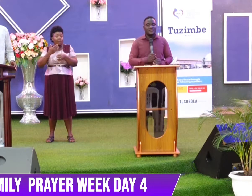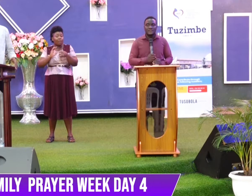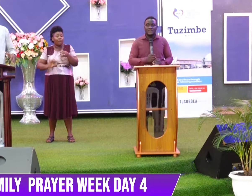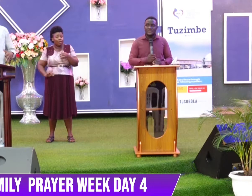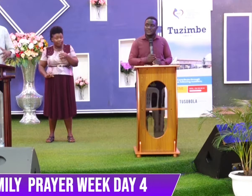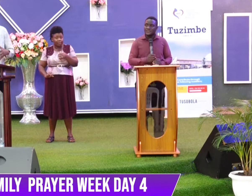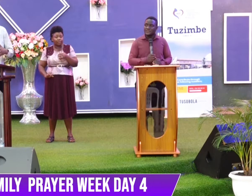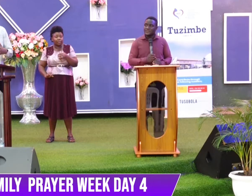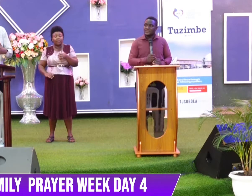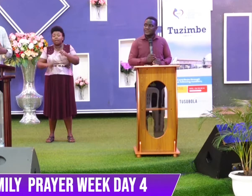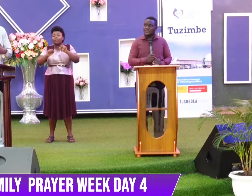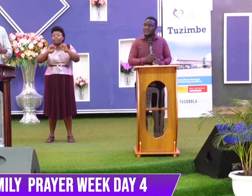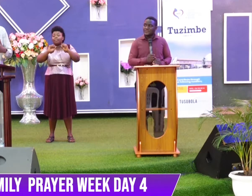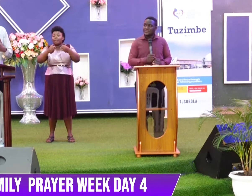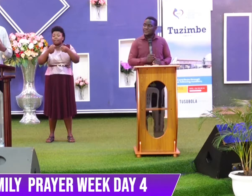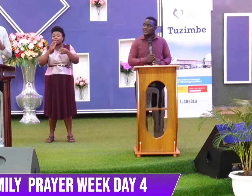character.